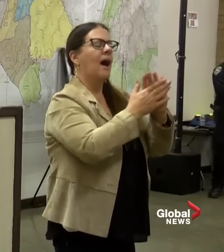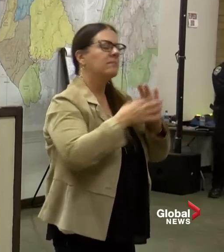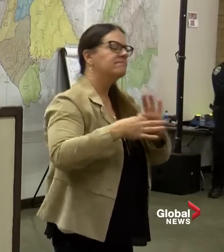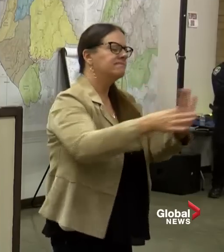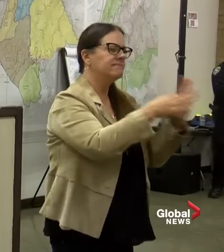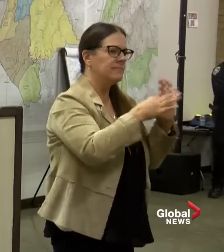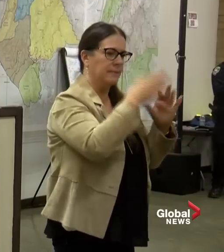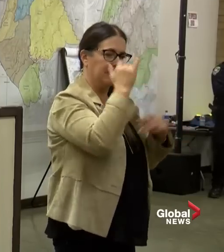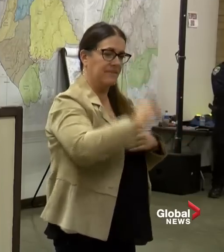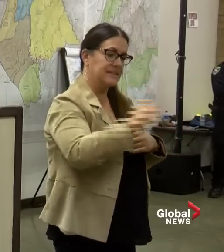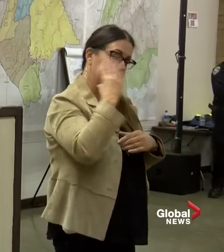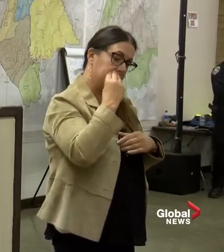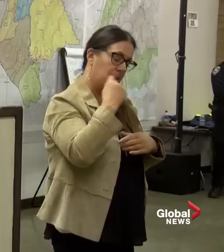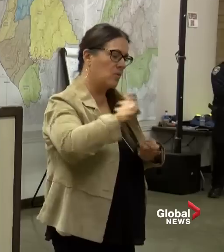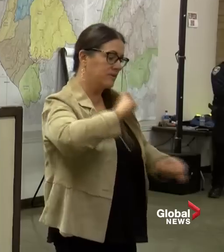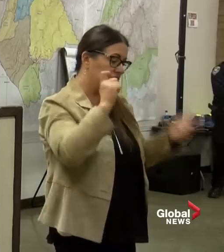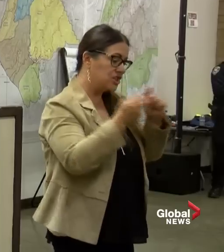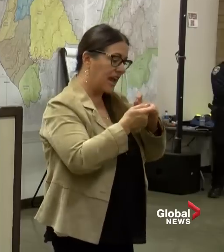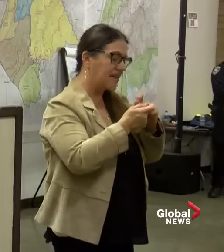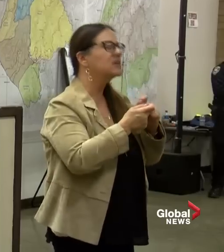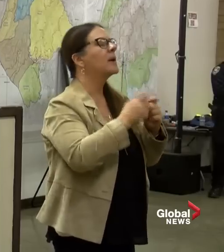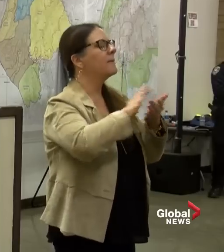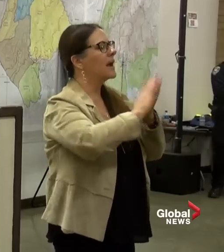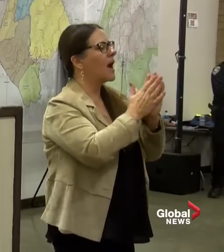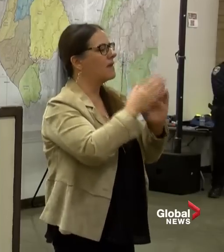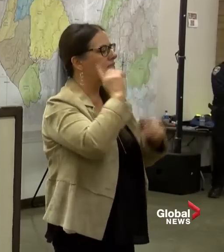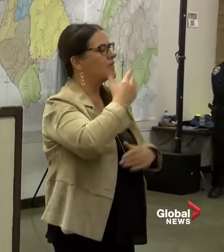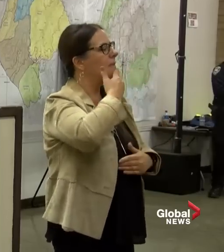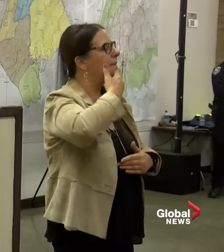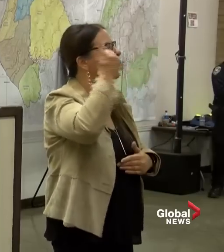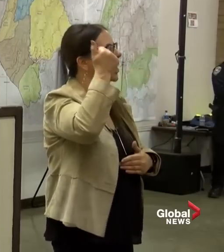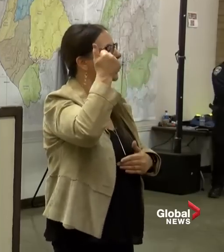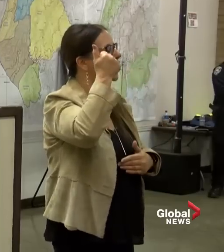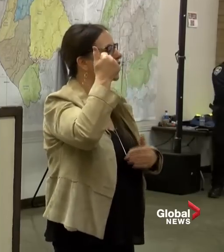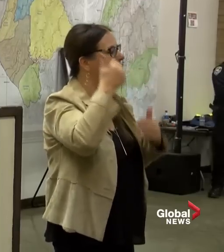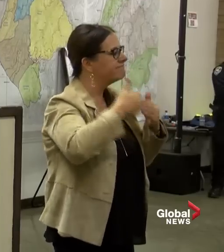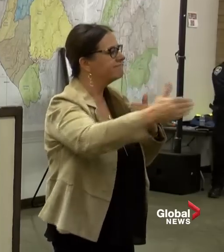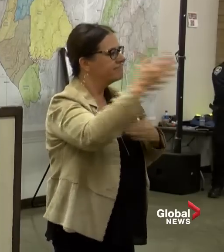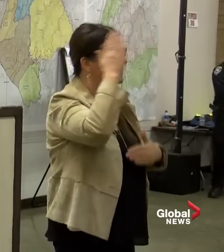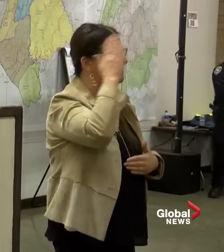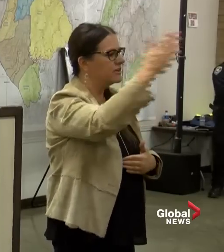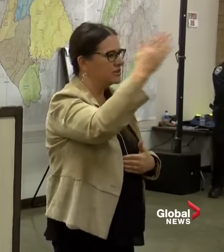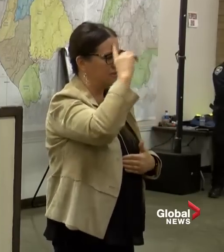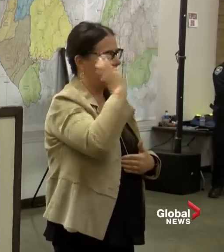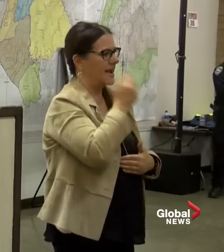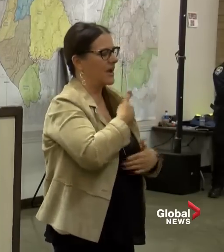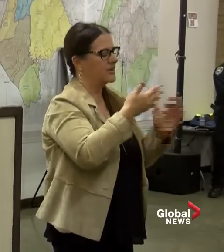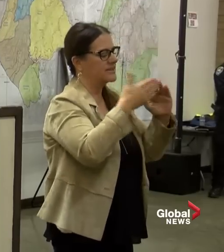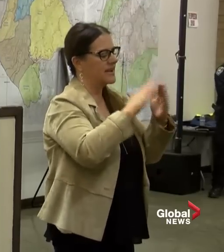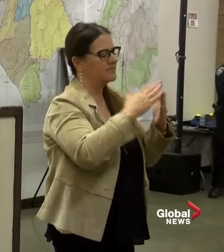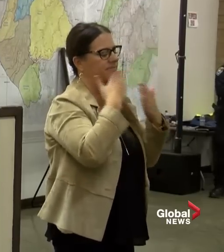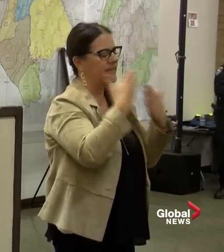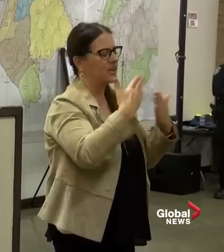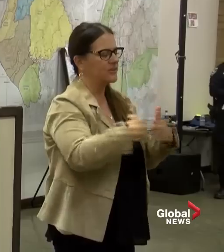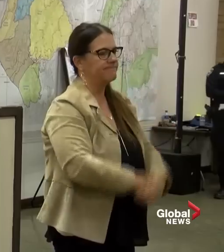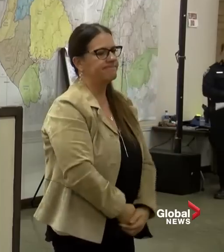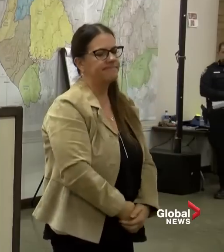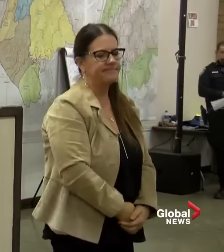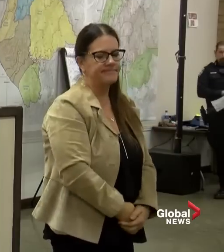been changed. Let's make that change be for the good and for the future of our town. Thank you.